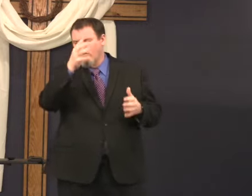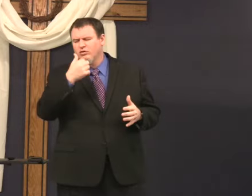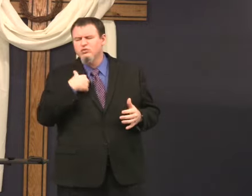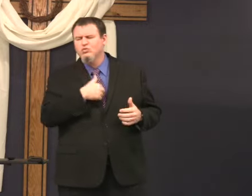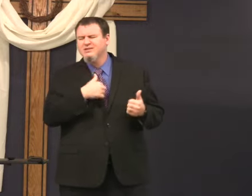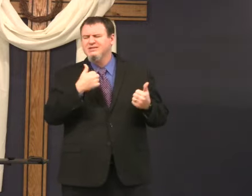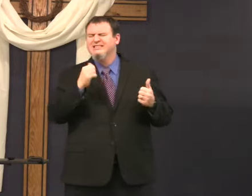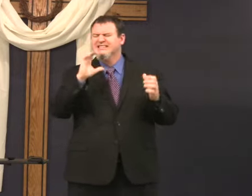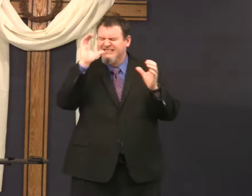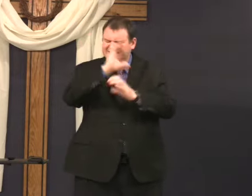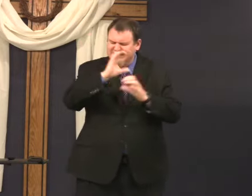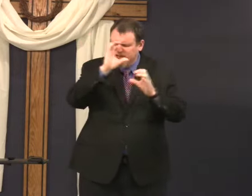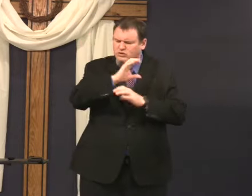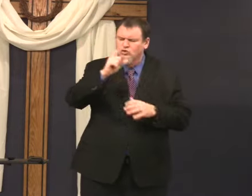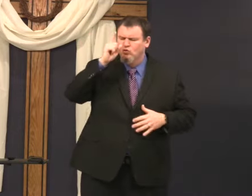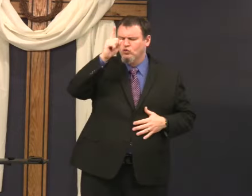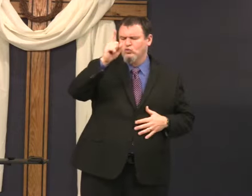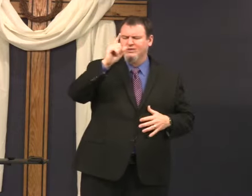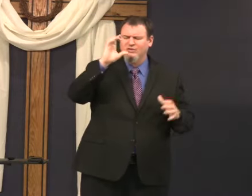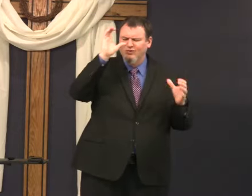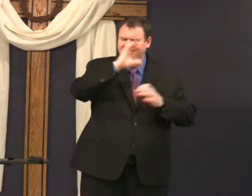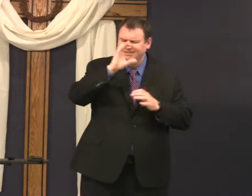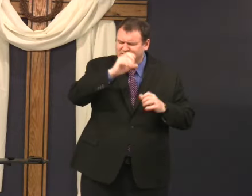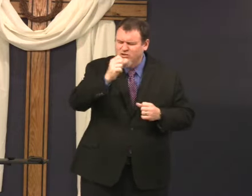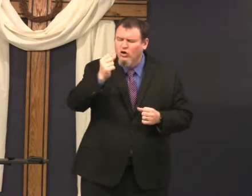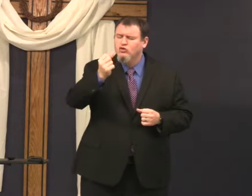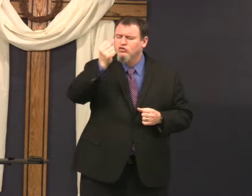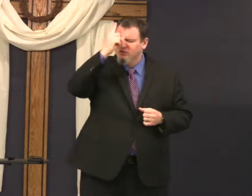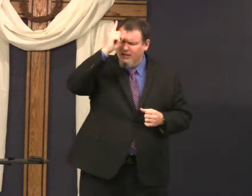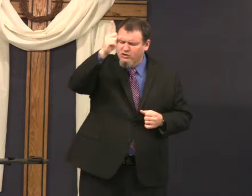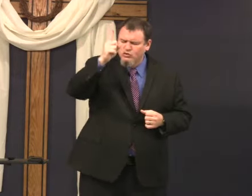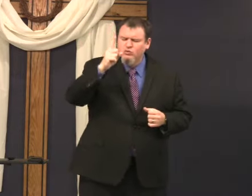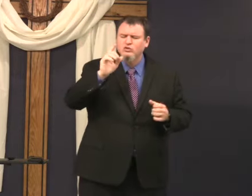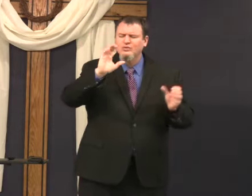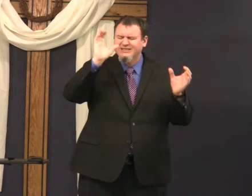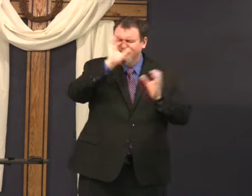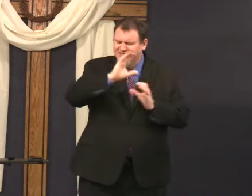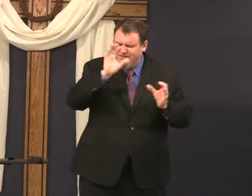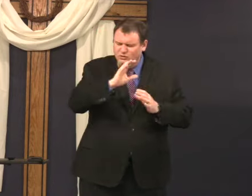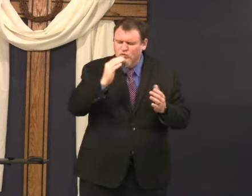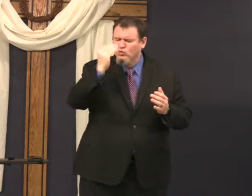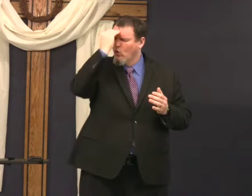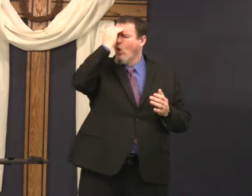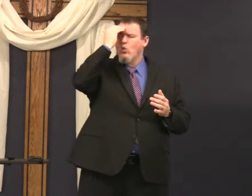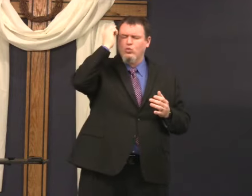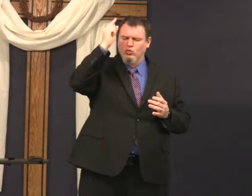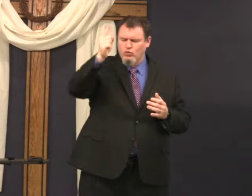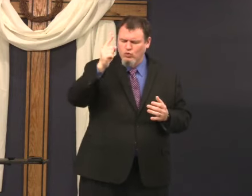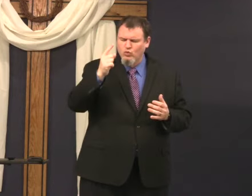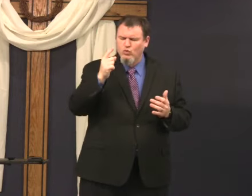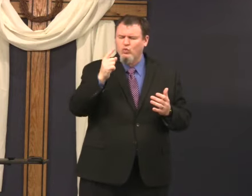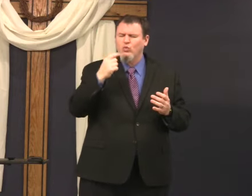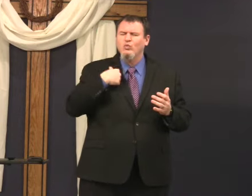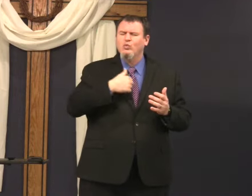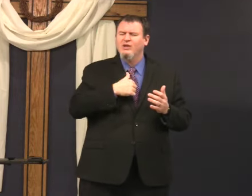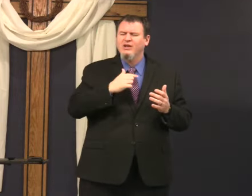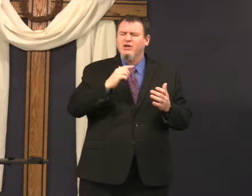Bless us today as we seek you and we seek to understand and we seek knowledge of